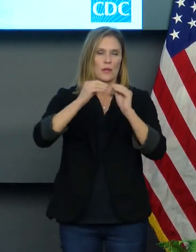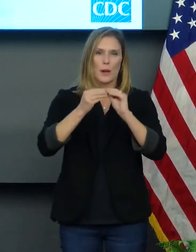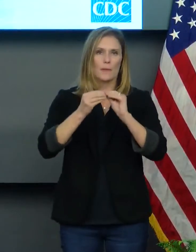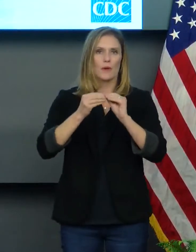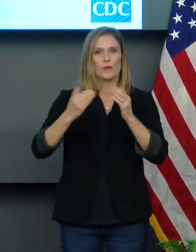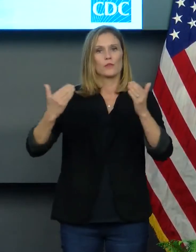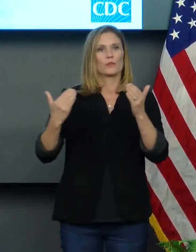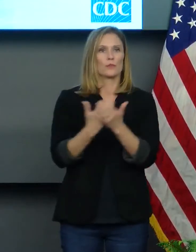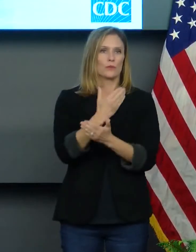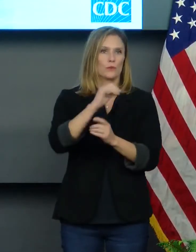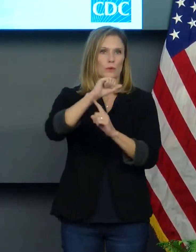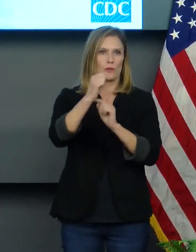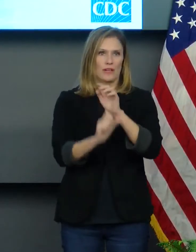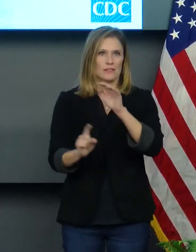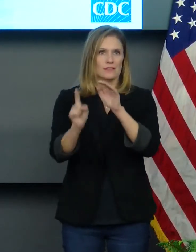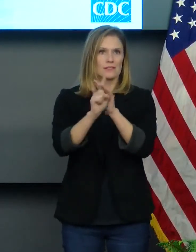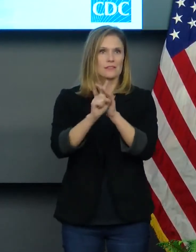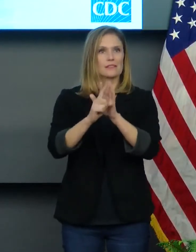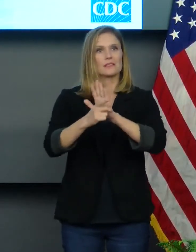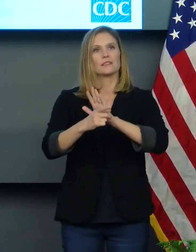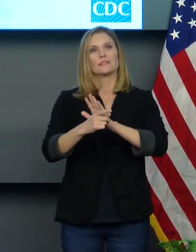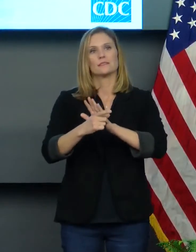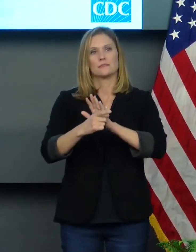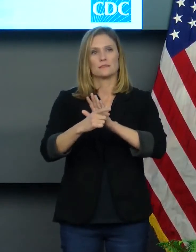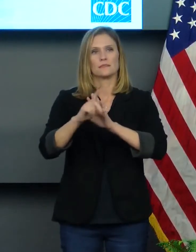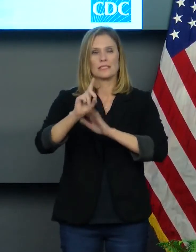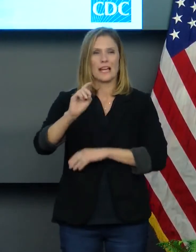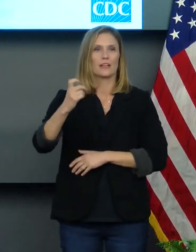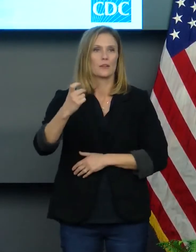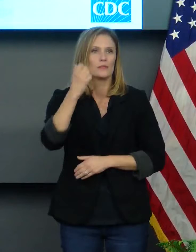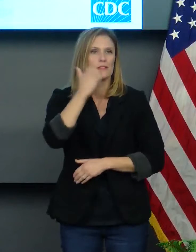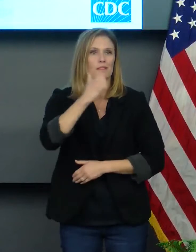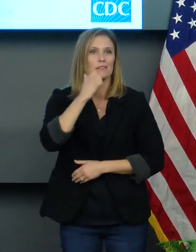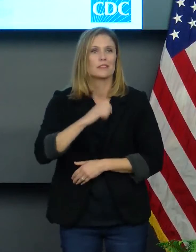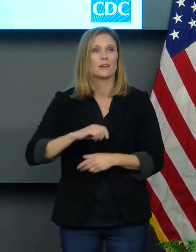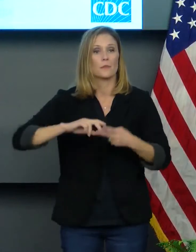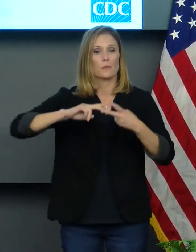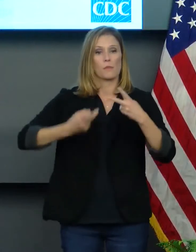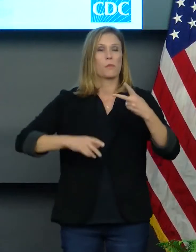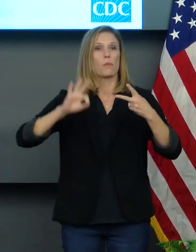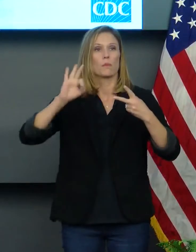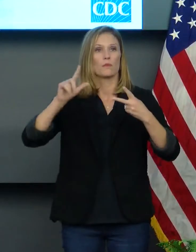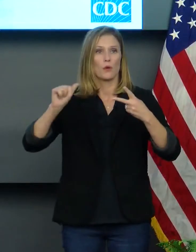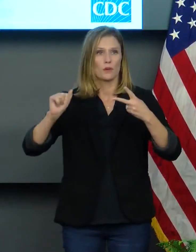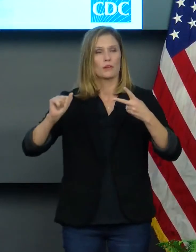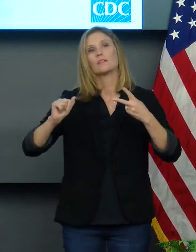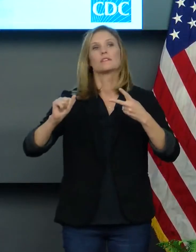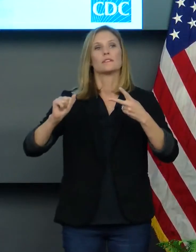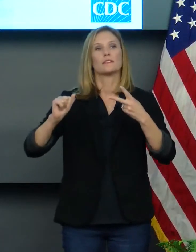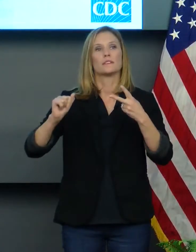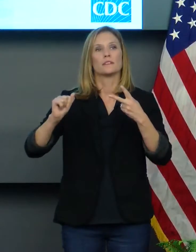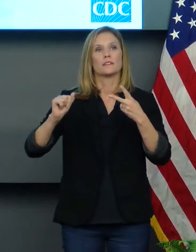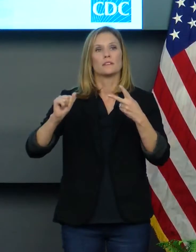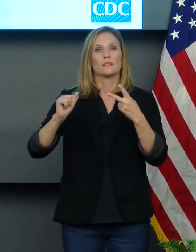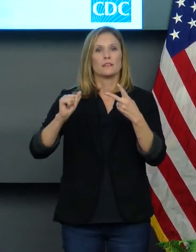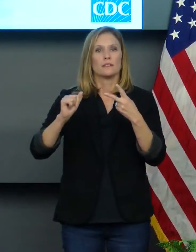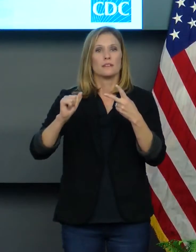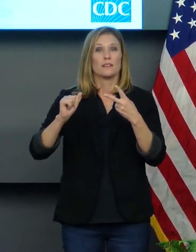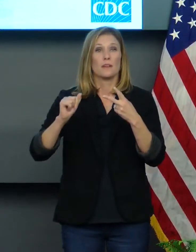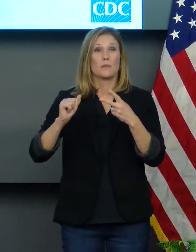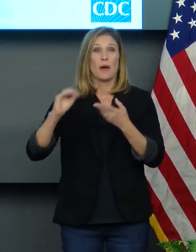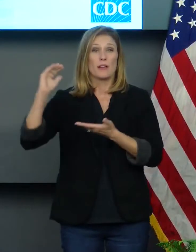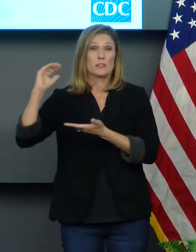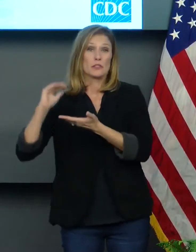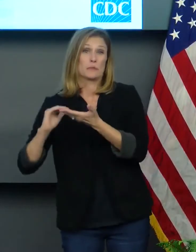of new cases of COVID diagnosed every day. Florida is second place to us, and not by a small